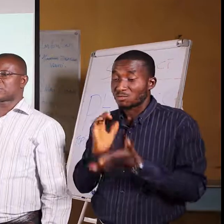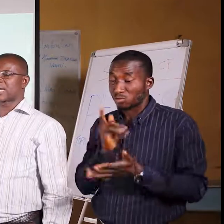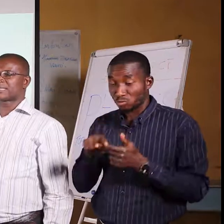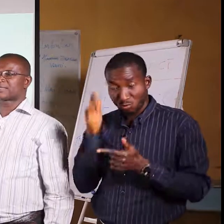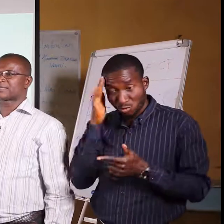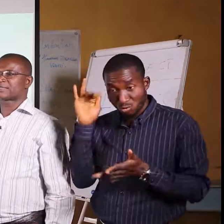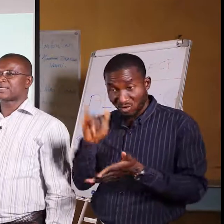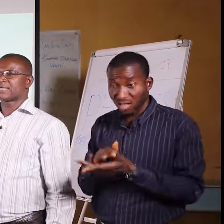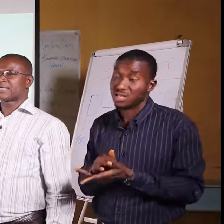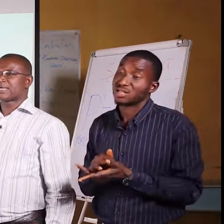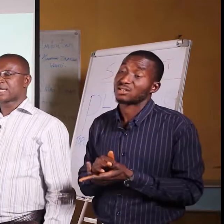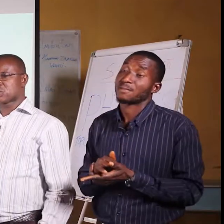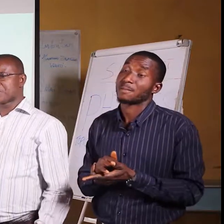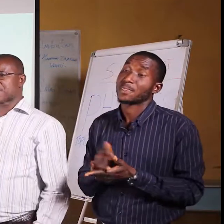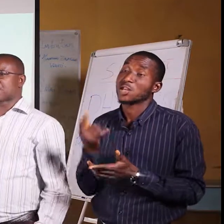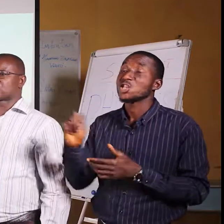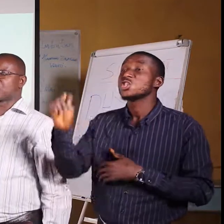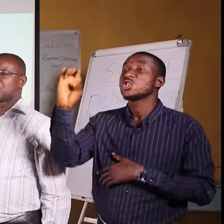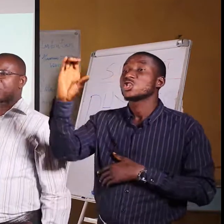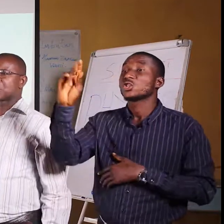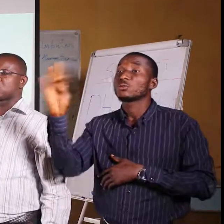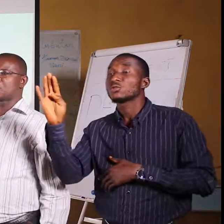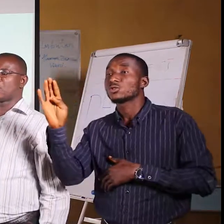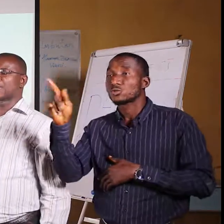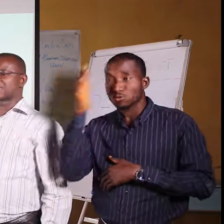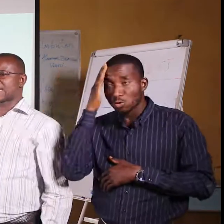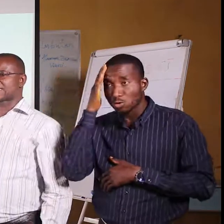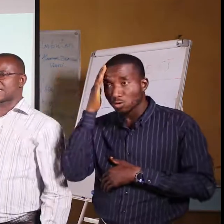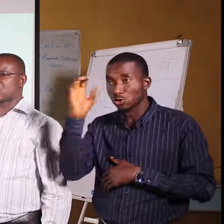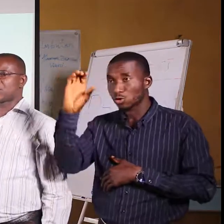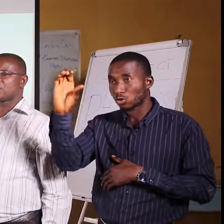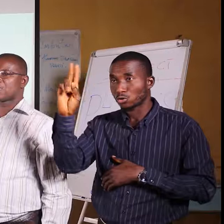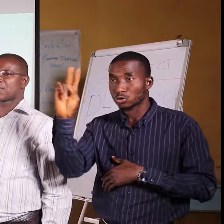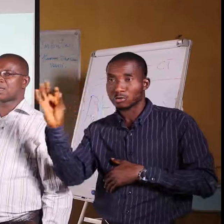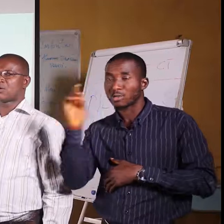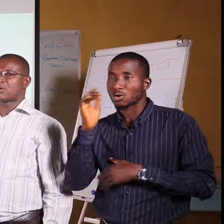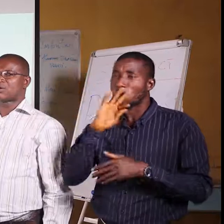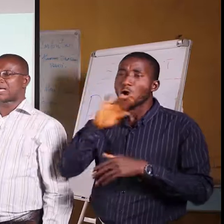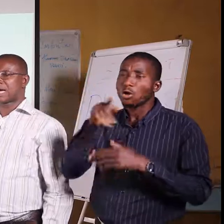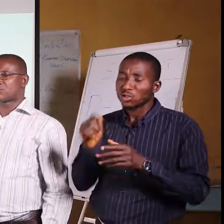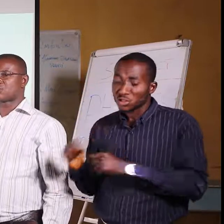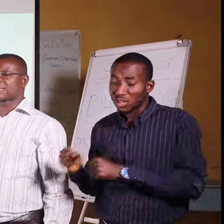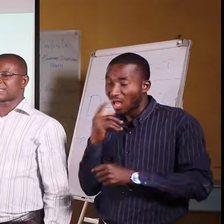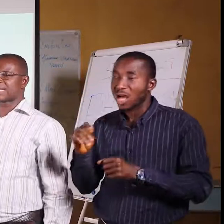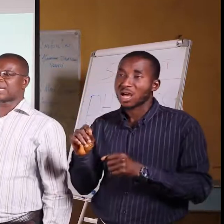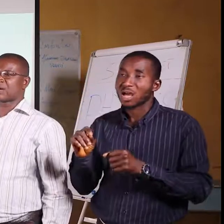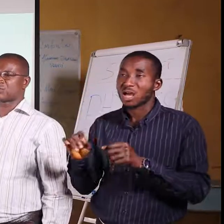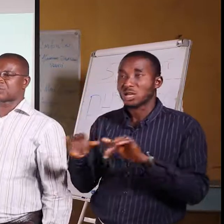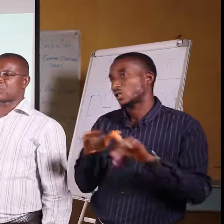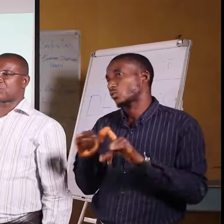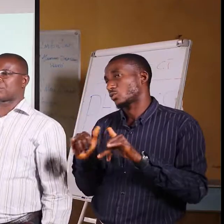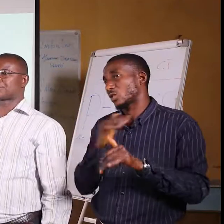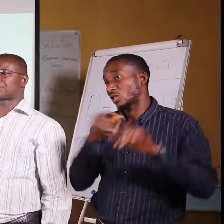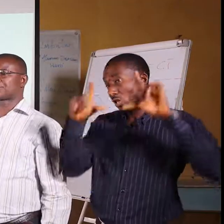know that the cubic, as you all know, a cube, all the sides are equal, all the angles internally are